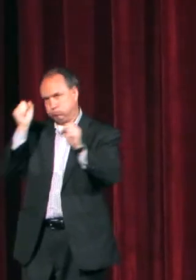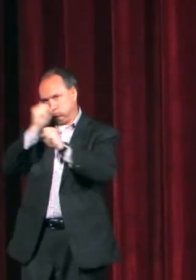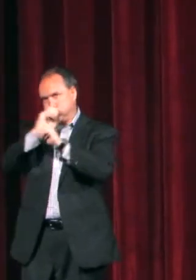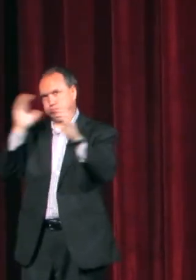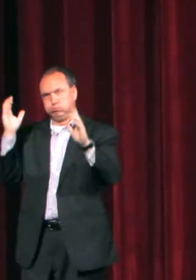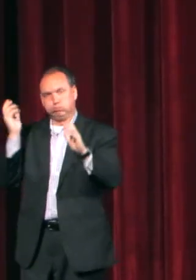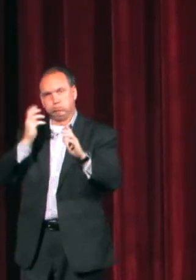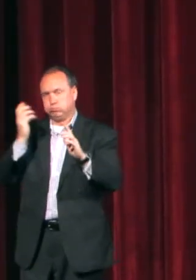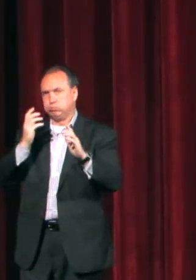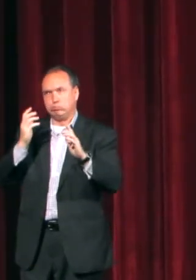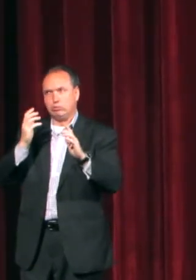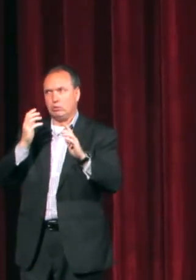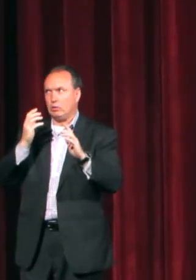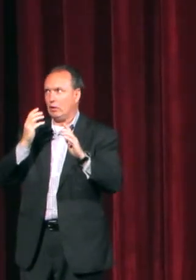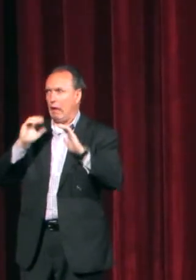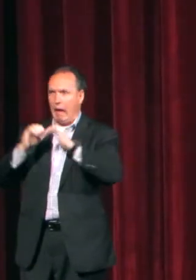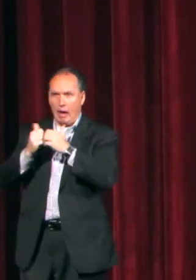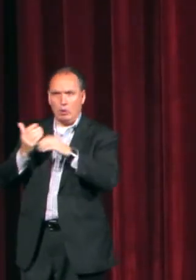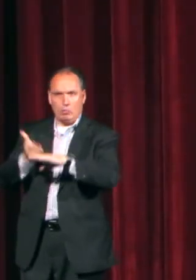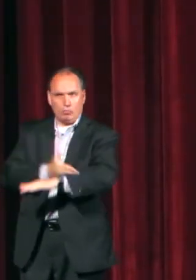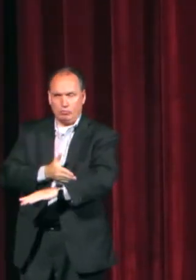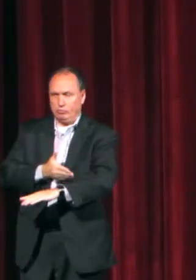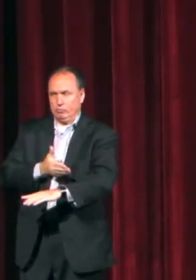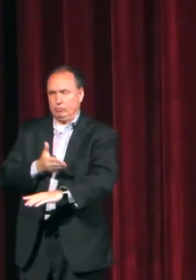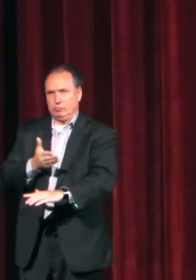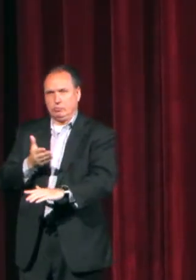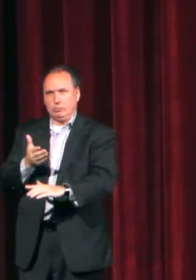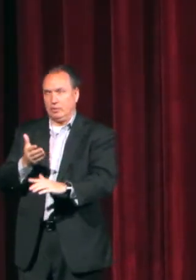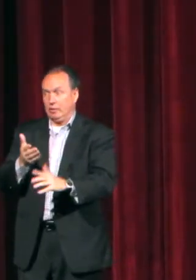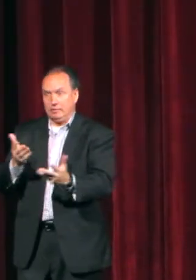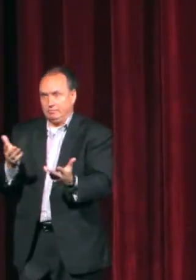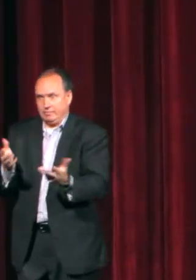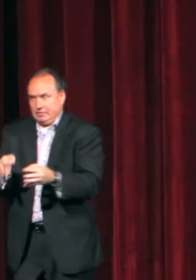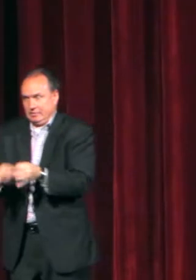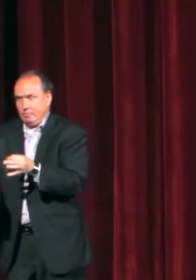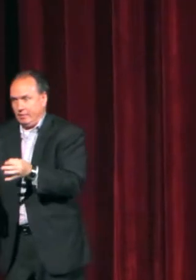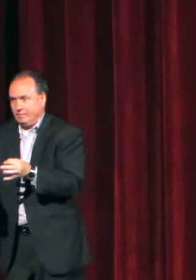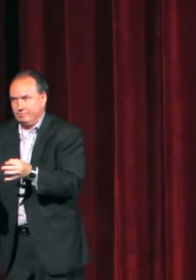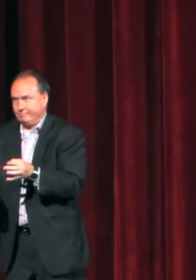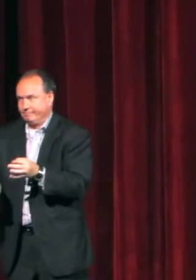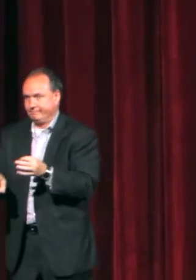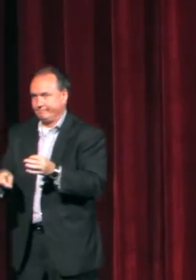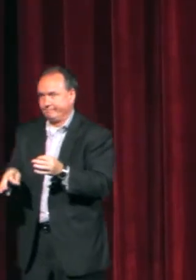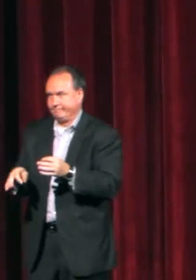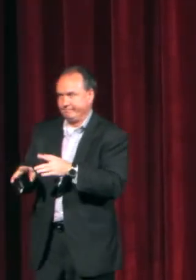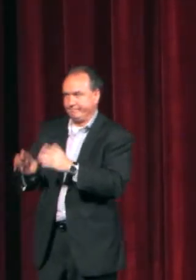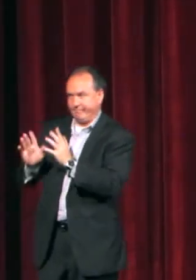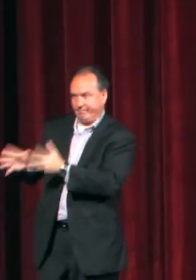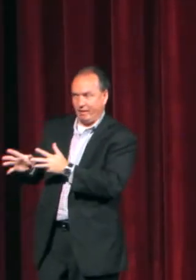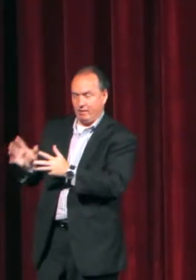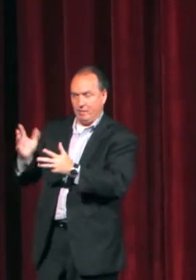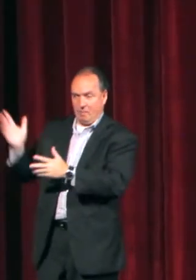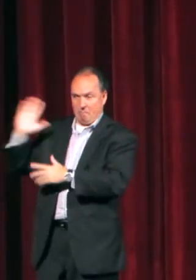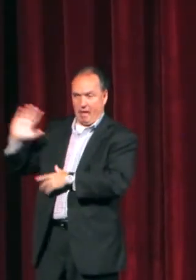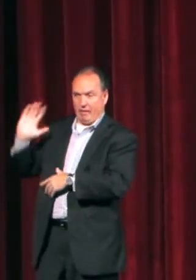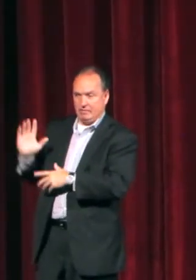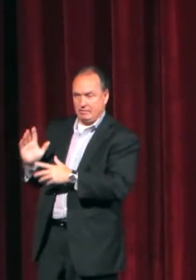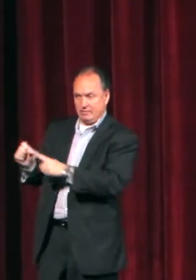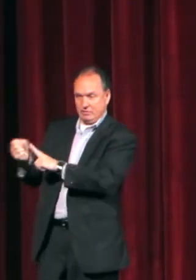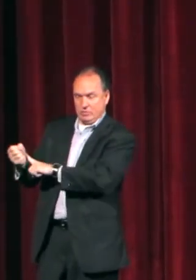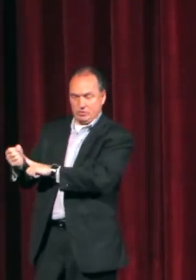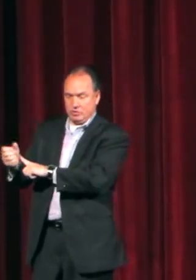of what could have been done better, just simply learning from the past. So if things were a little ugly, things were